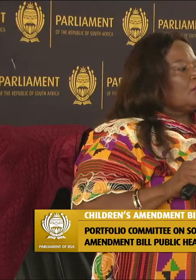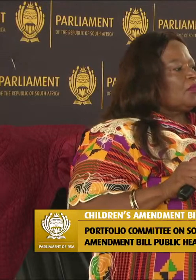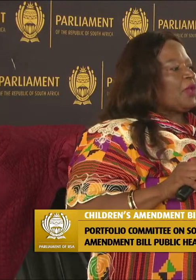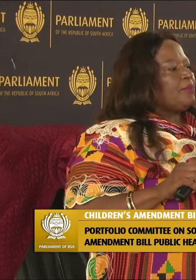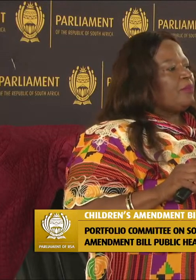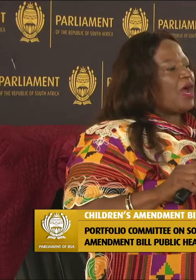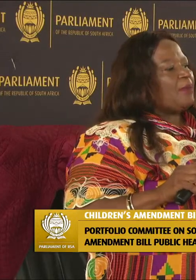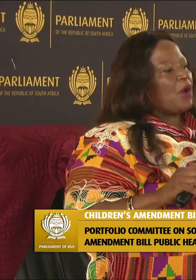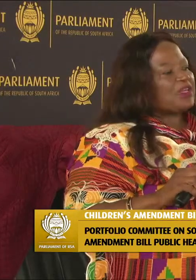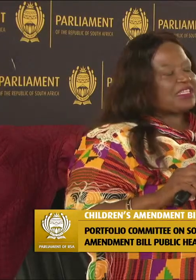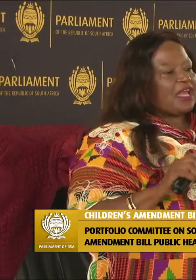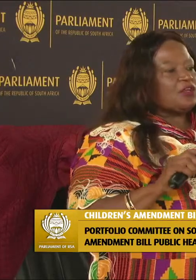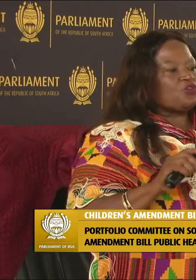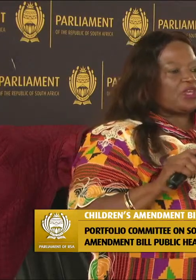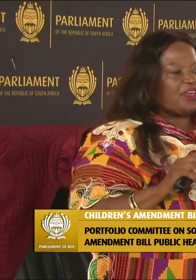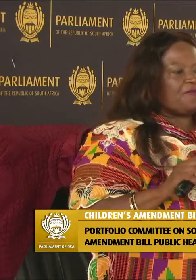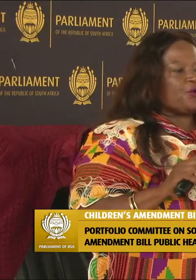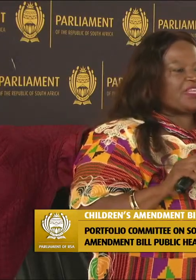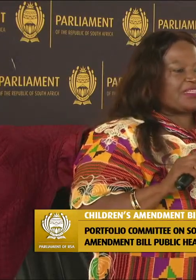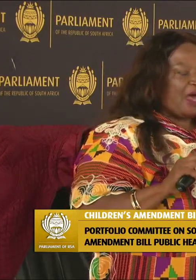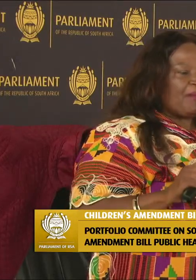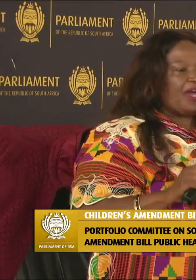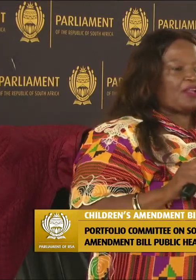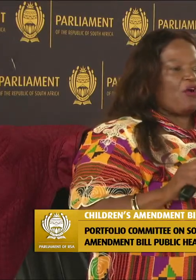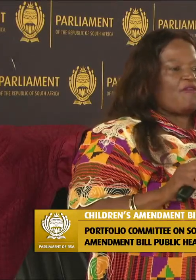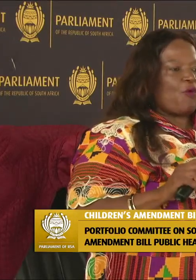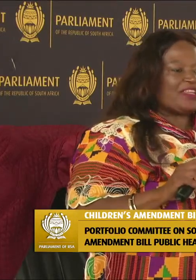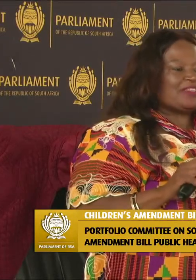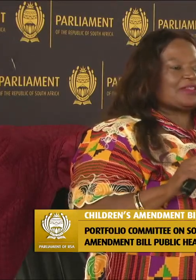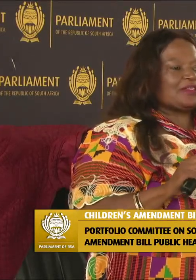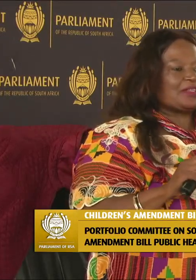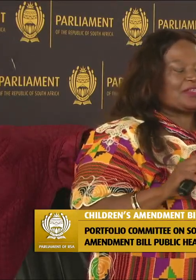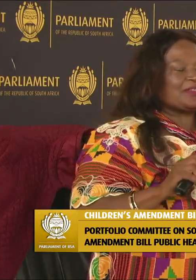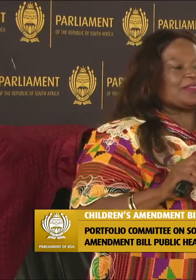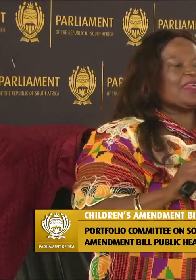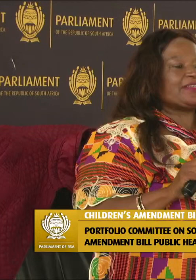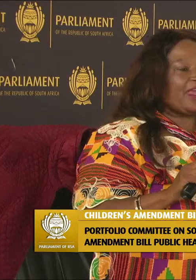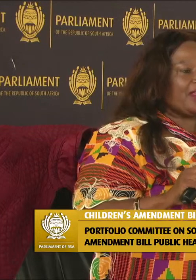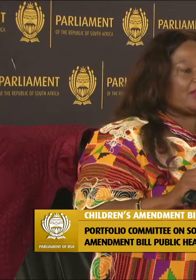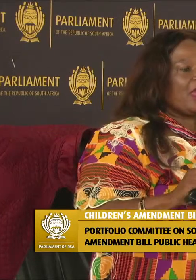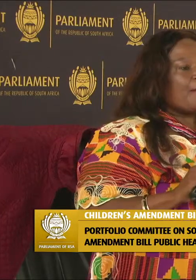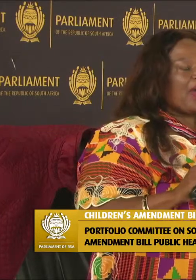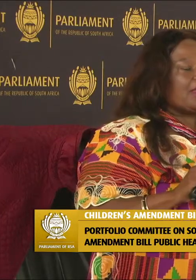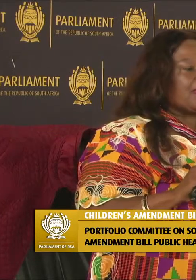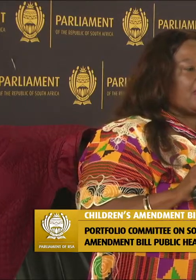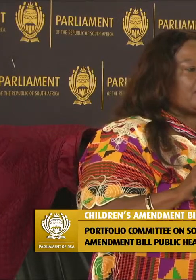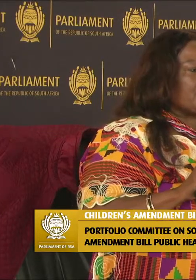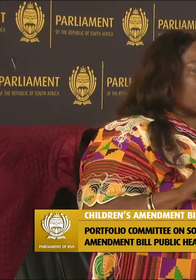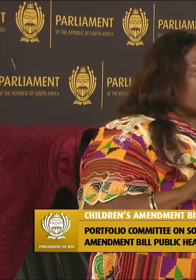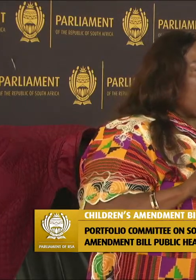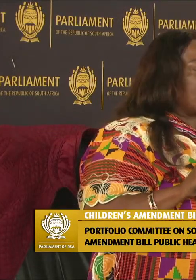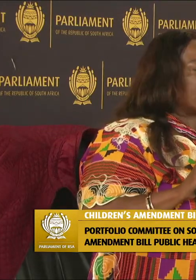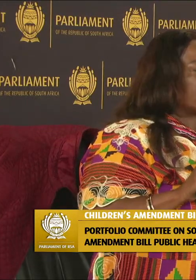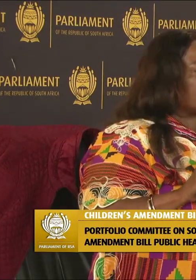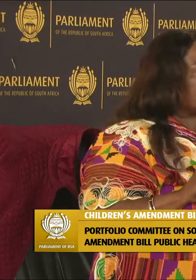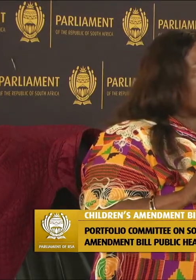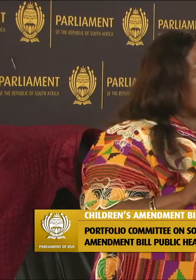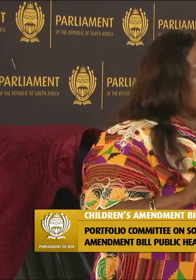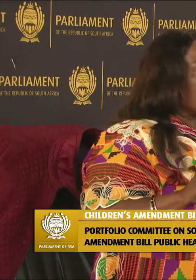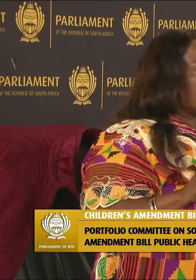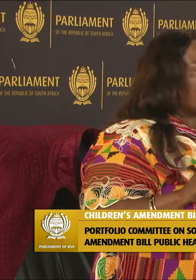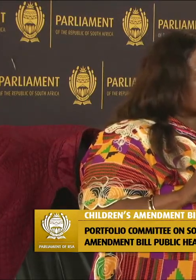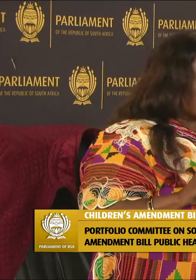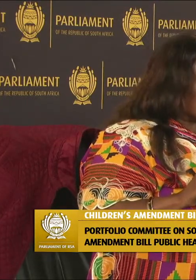such. I was trying to give you the summary of what is it that is entailed by the amendment